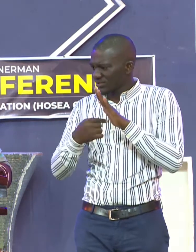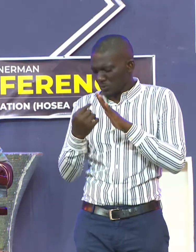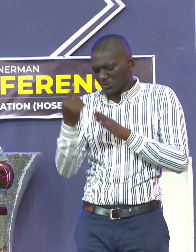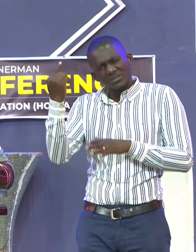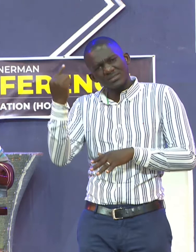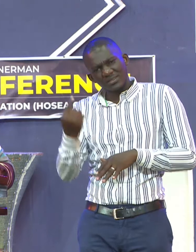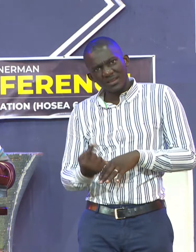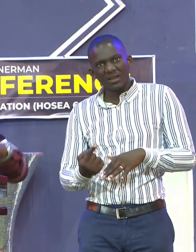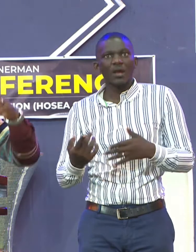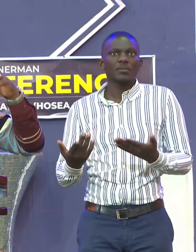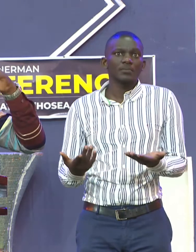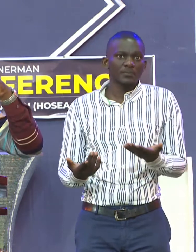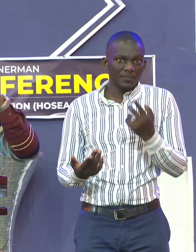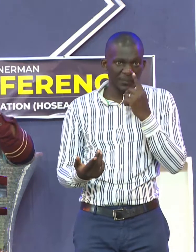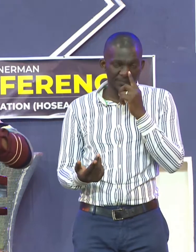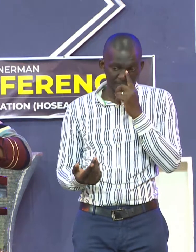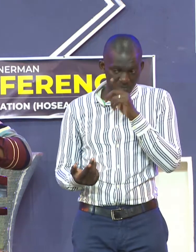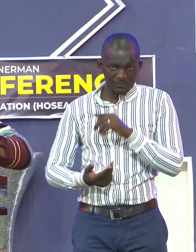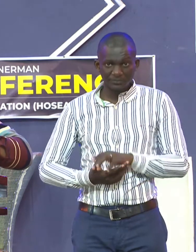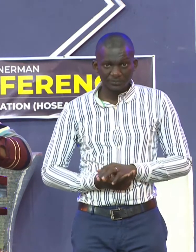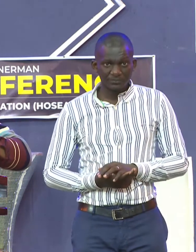why this situation?